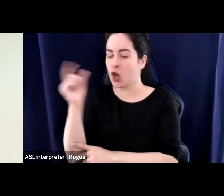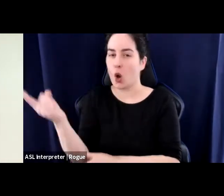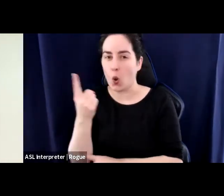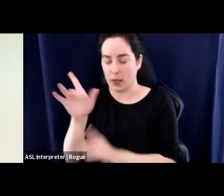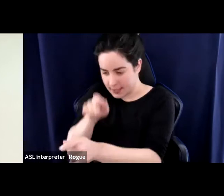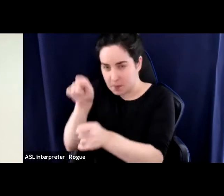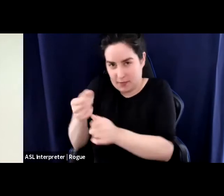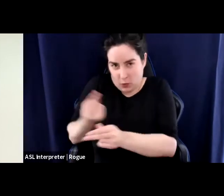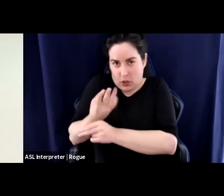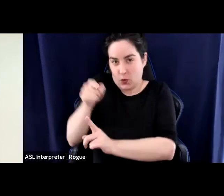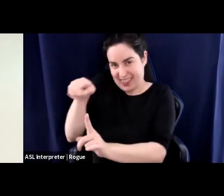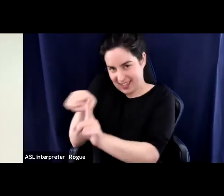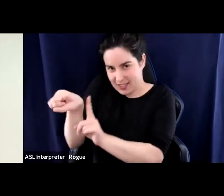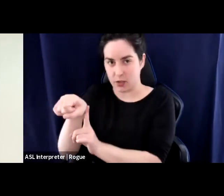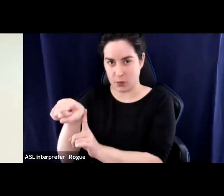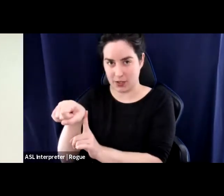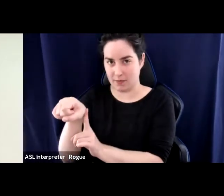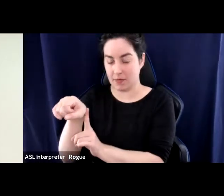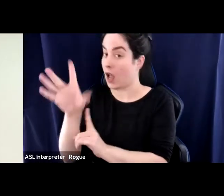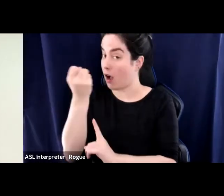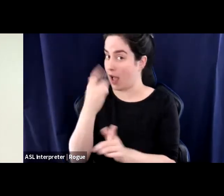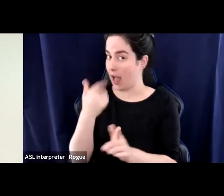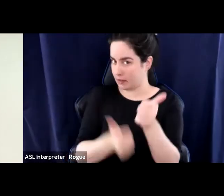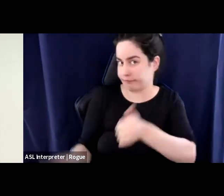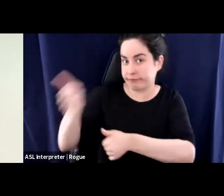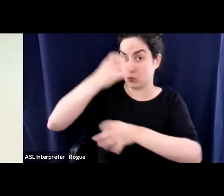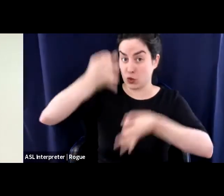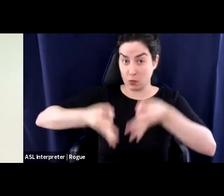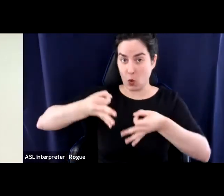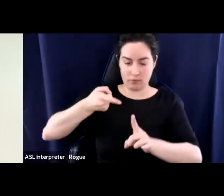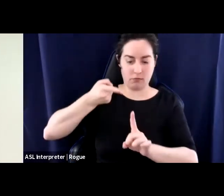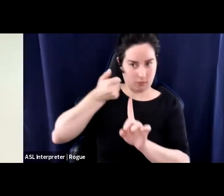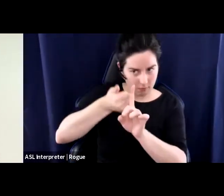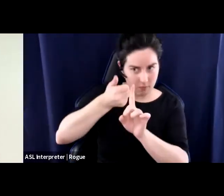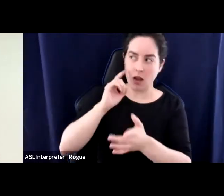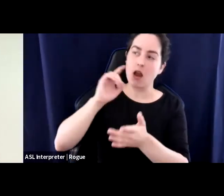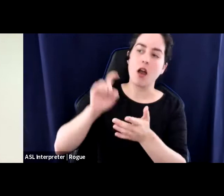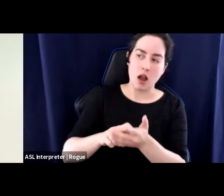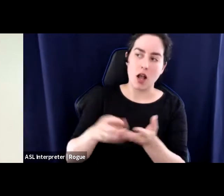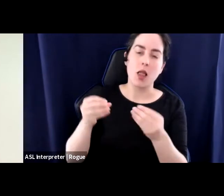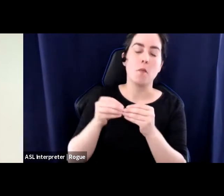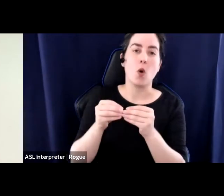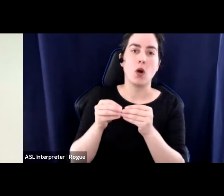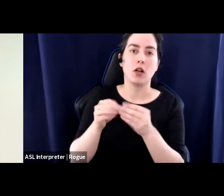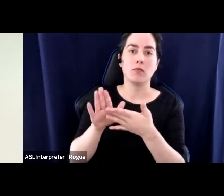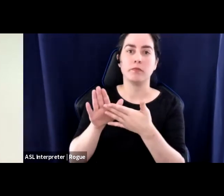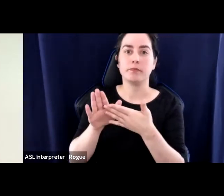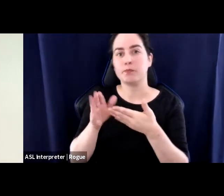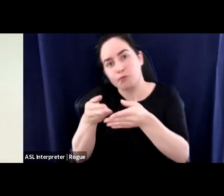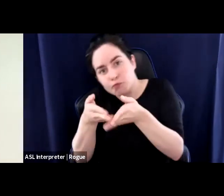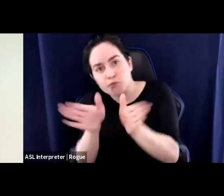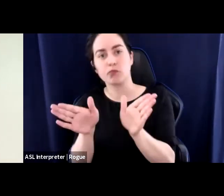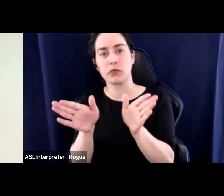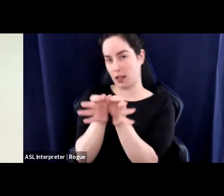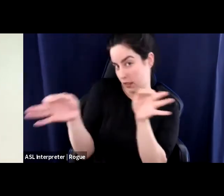And I think the Supreme Court recognized that as well. The Supreme Court used broader language in its decision in Slatter